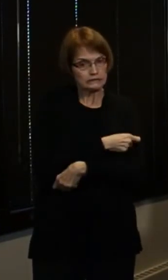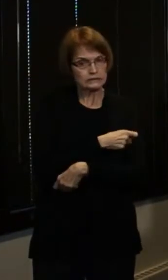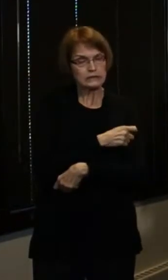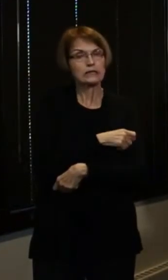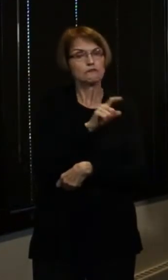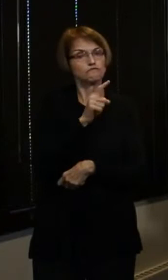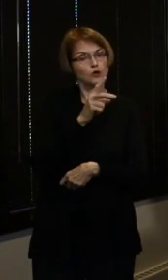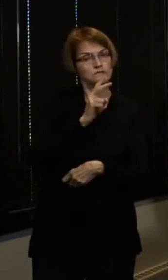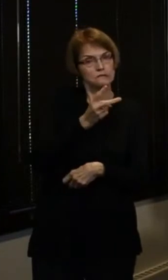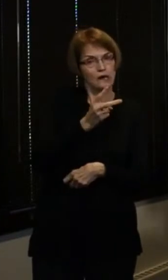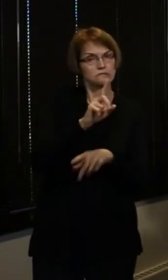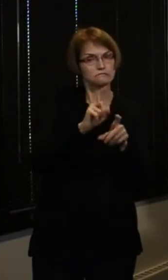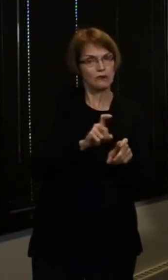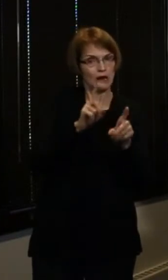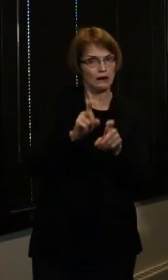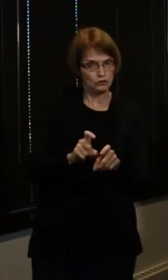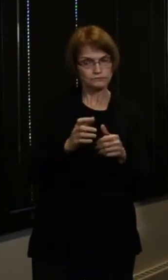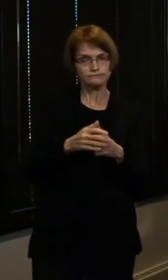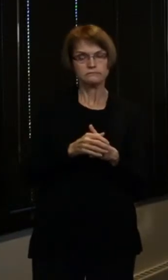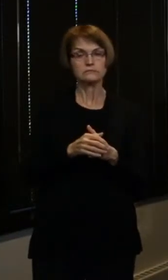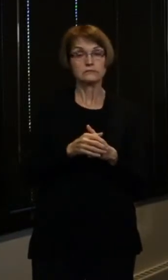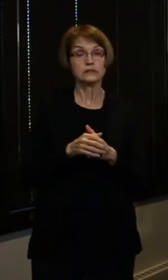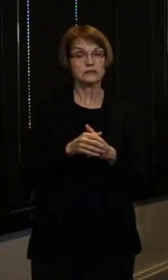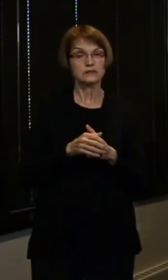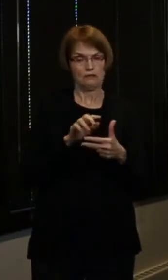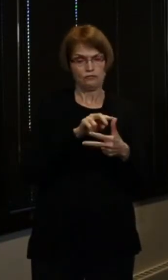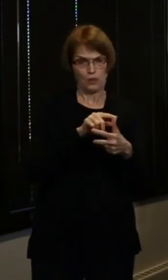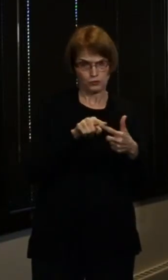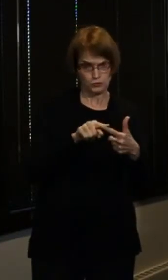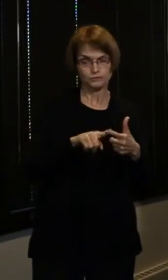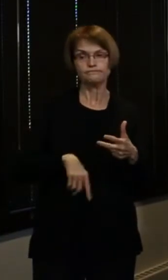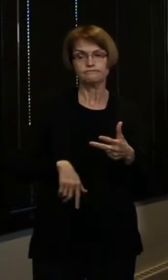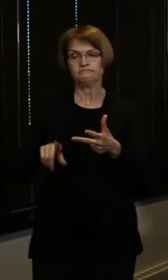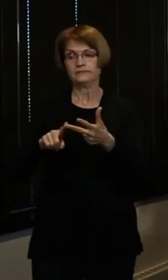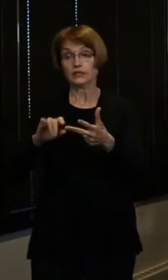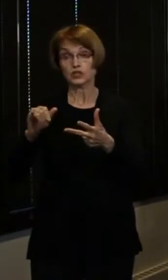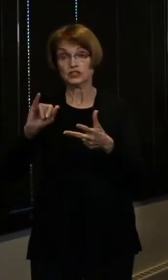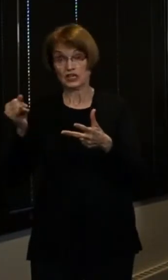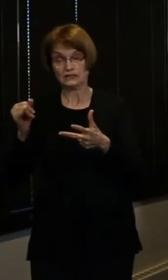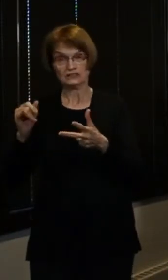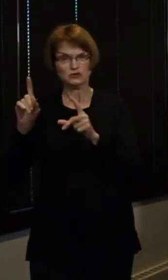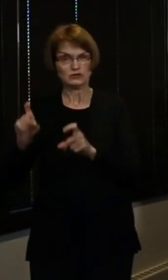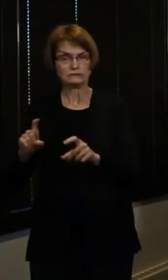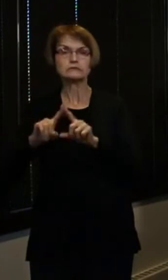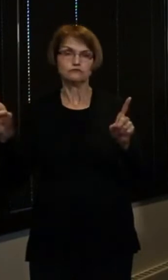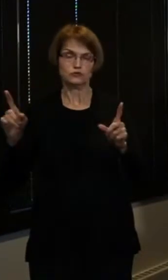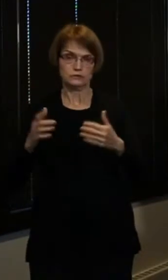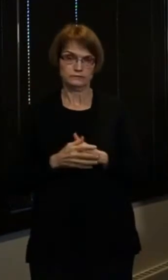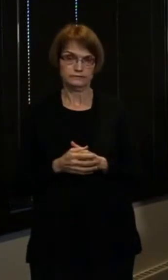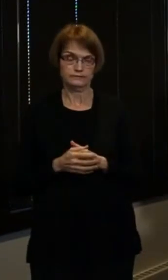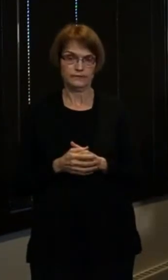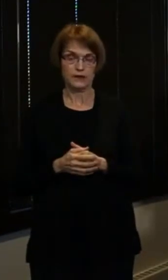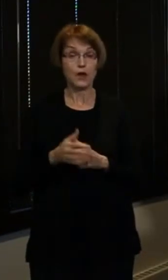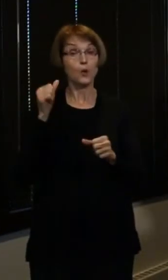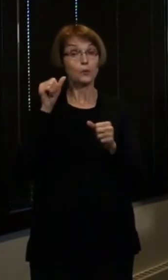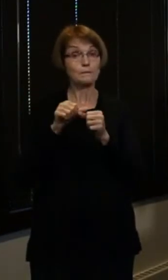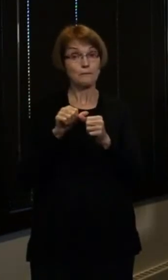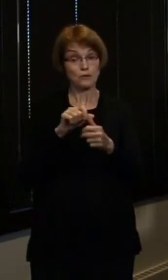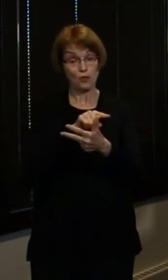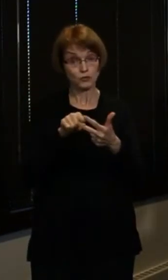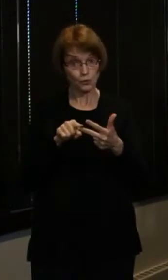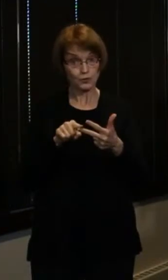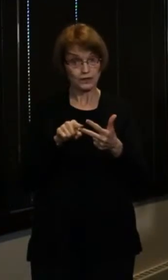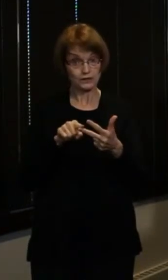trials than the Johnson & Johnson vaccine did. The second thing to keep in mind is they were done at different